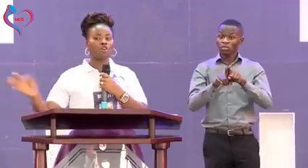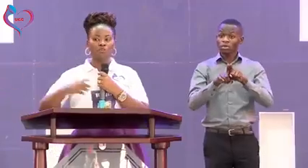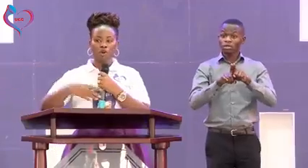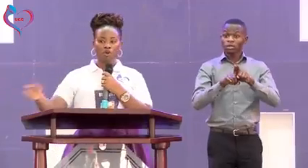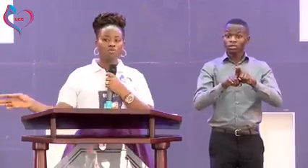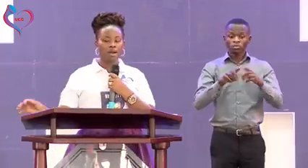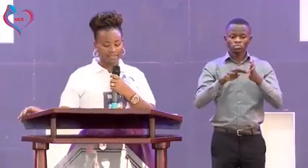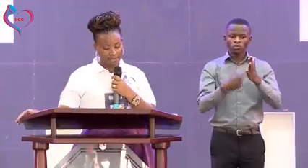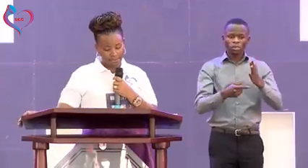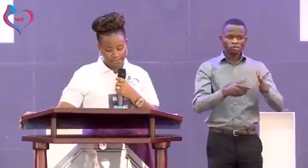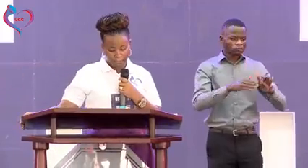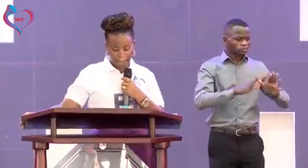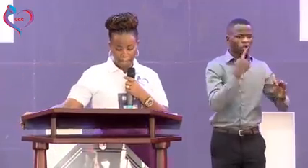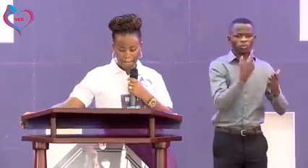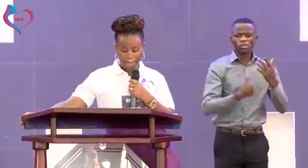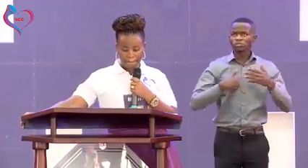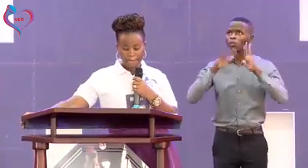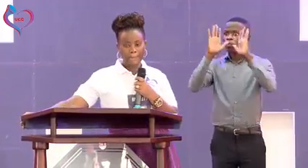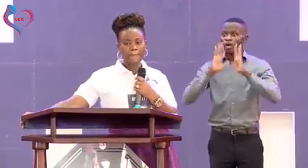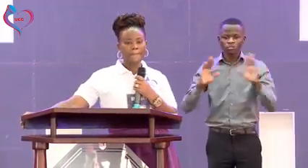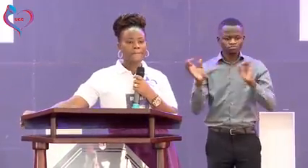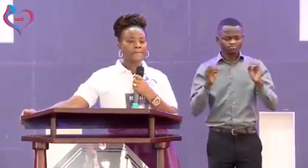Letting go of your own worth.